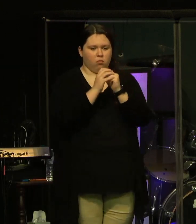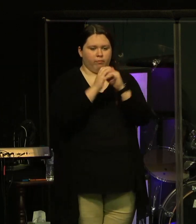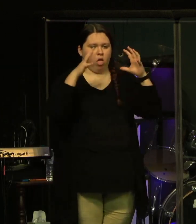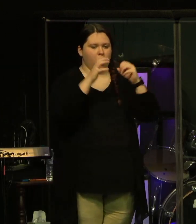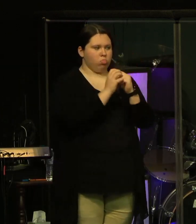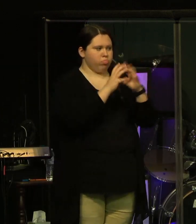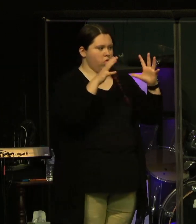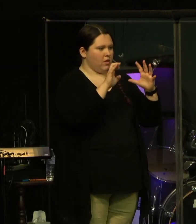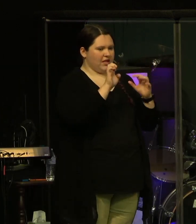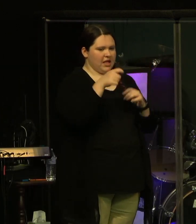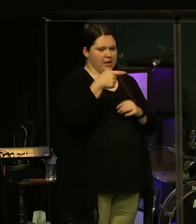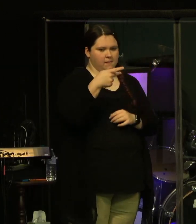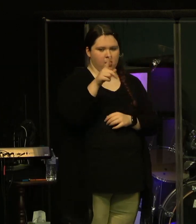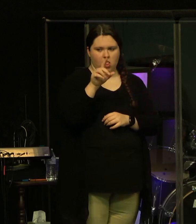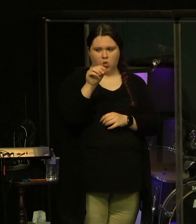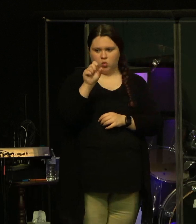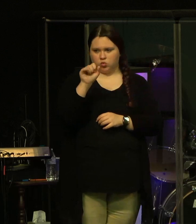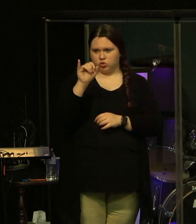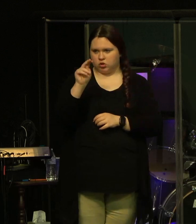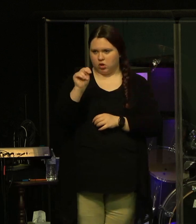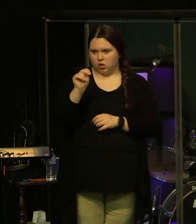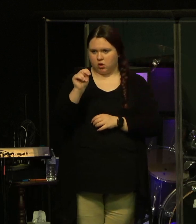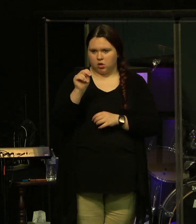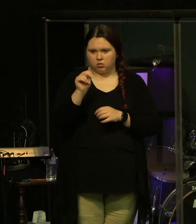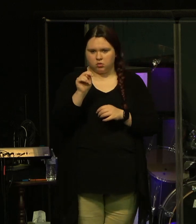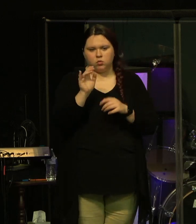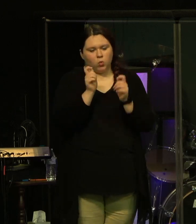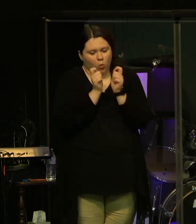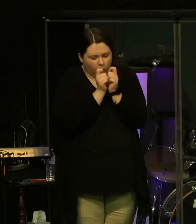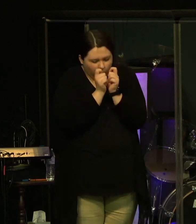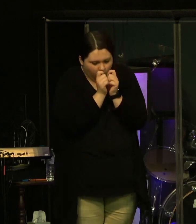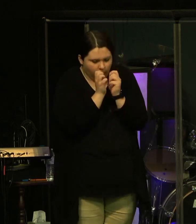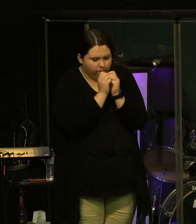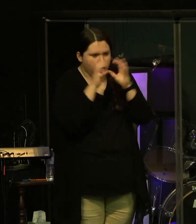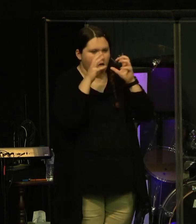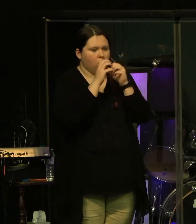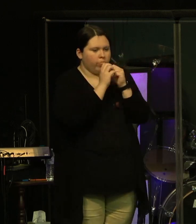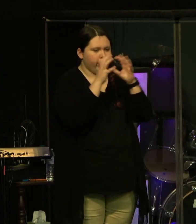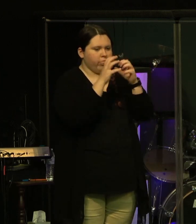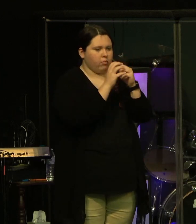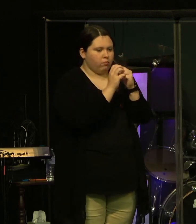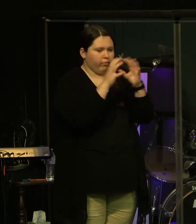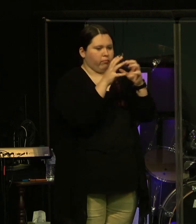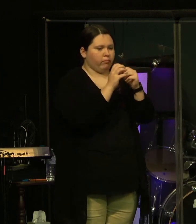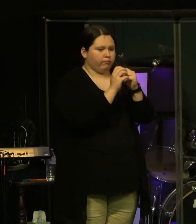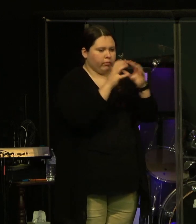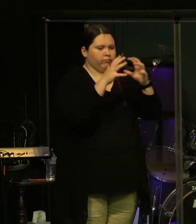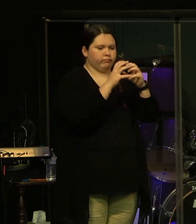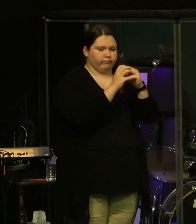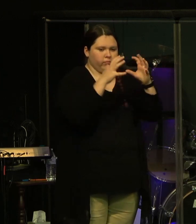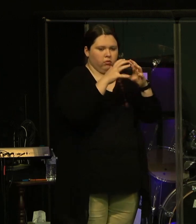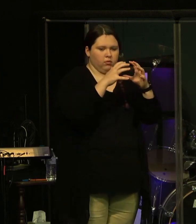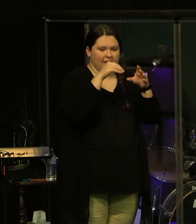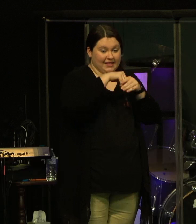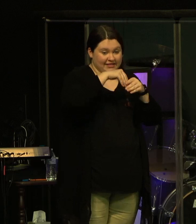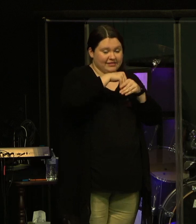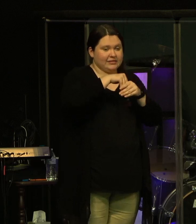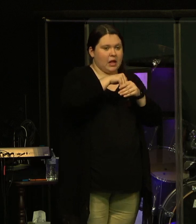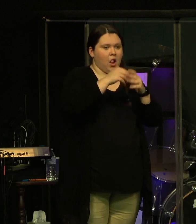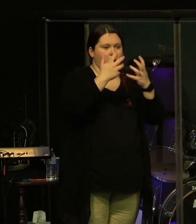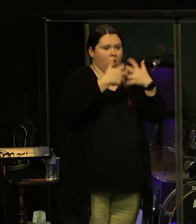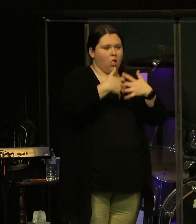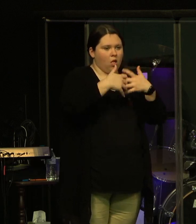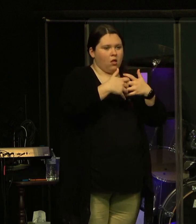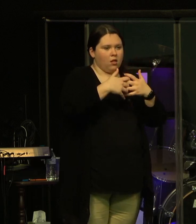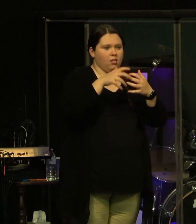in the cylinder. It's a little controlled, tiny explosion. And that explosion generates